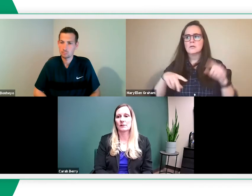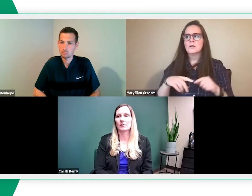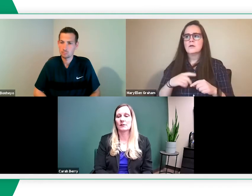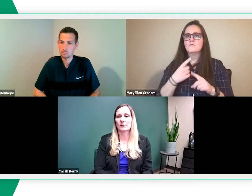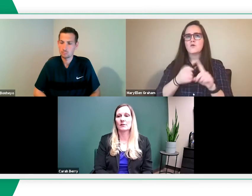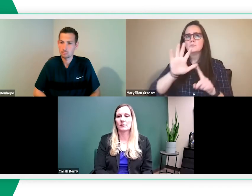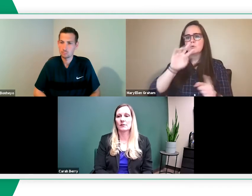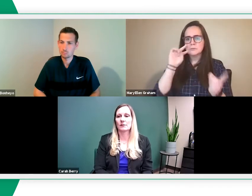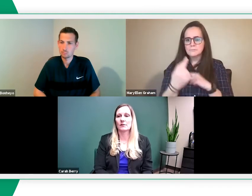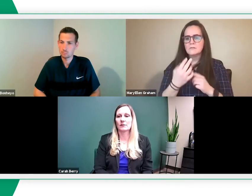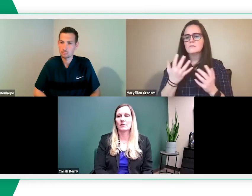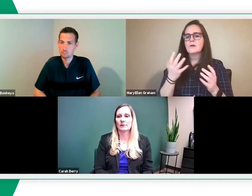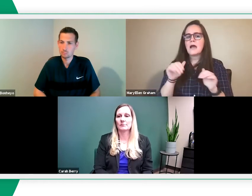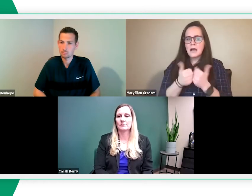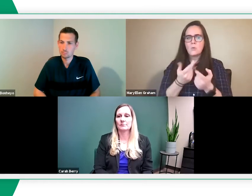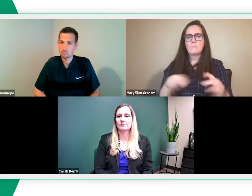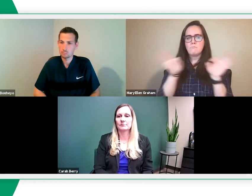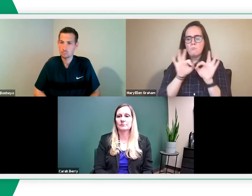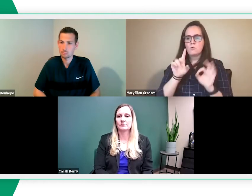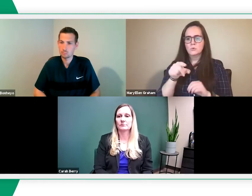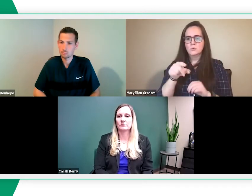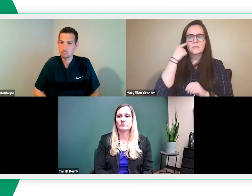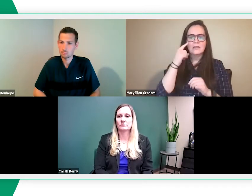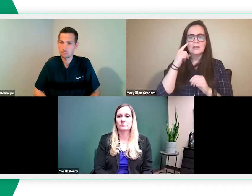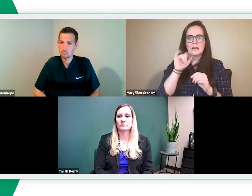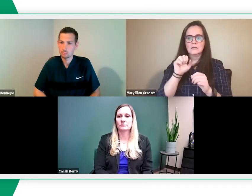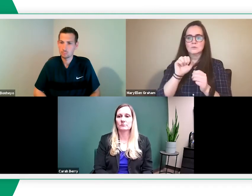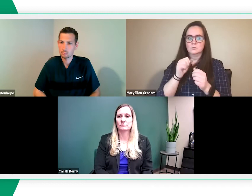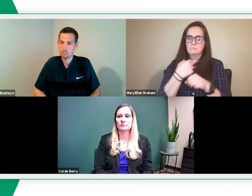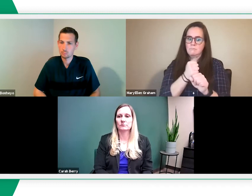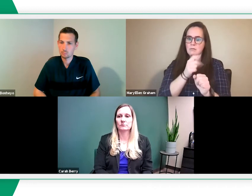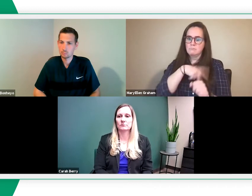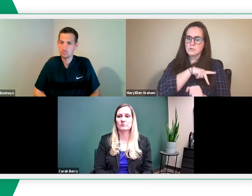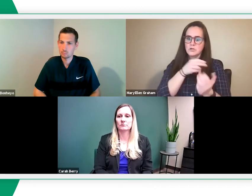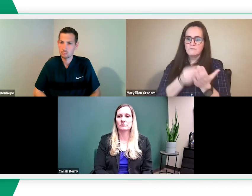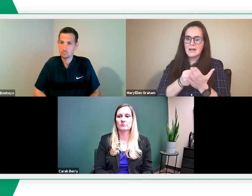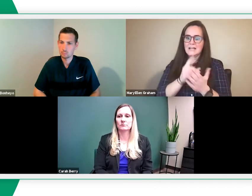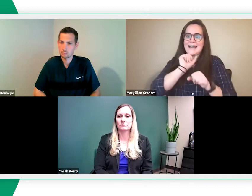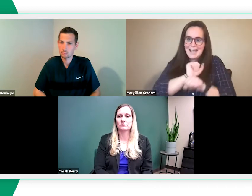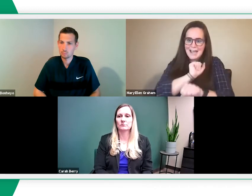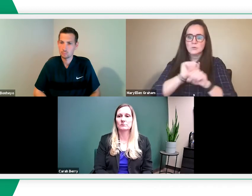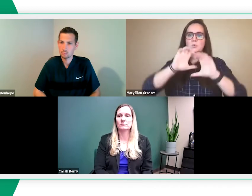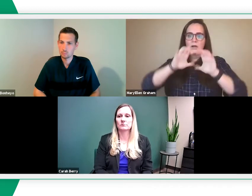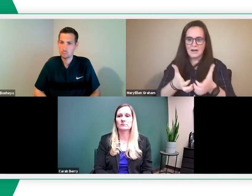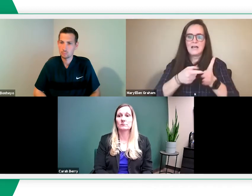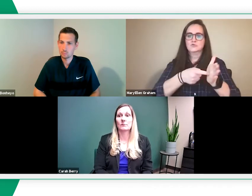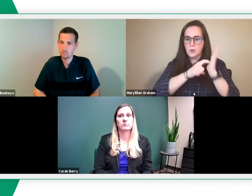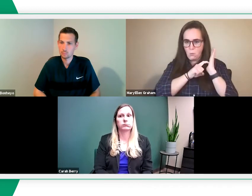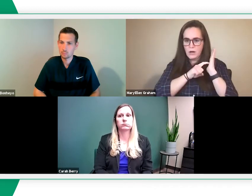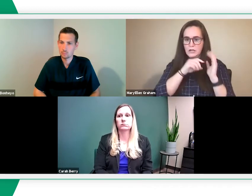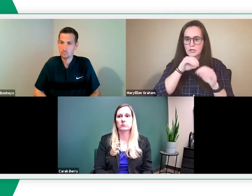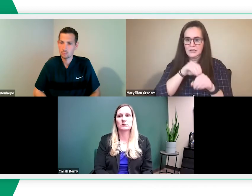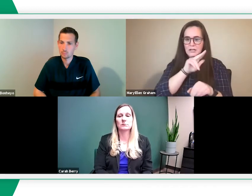and talk about finances. From your perspective, how important do you think it is to make